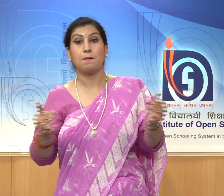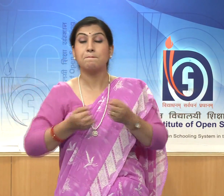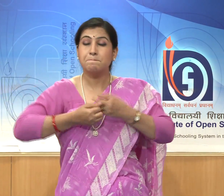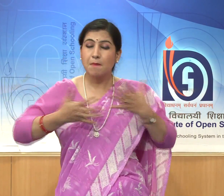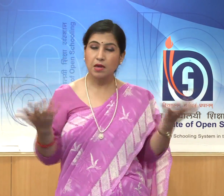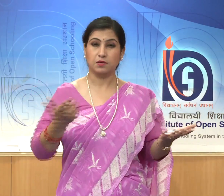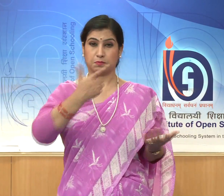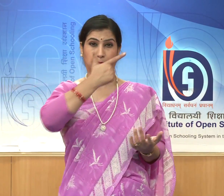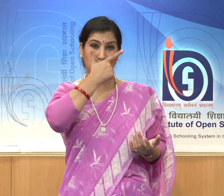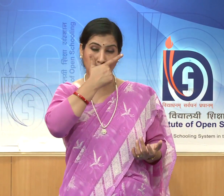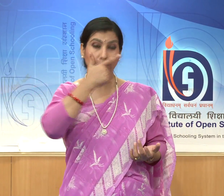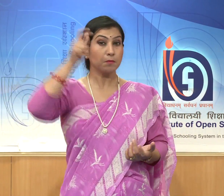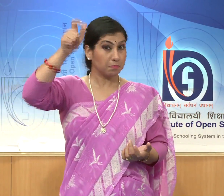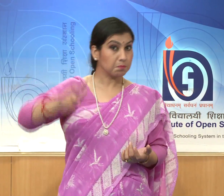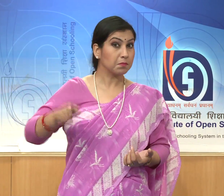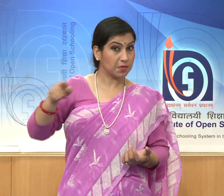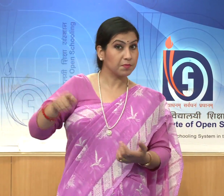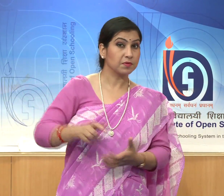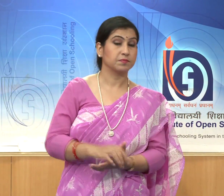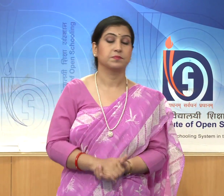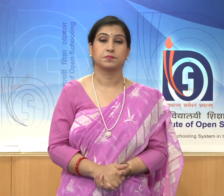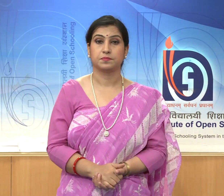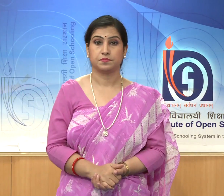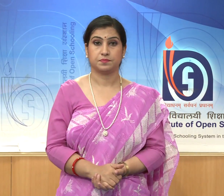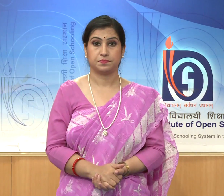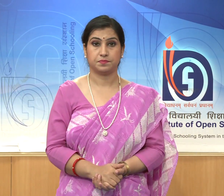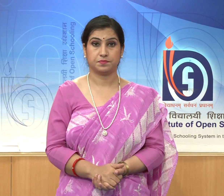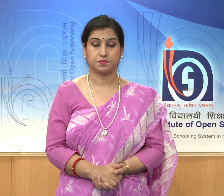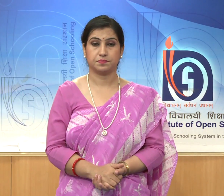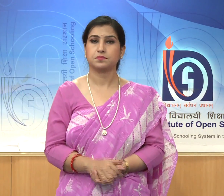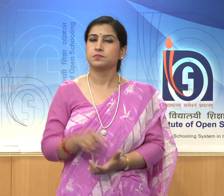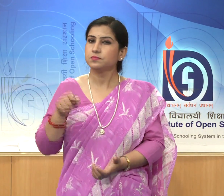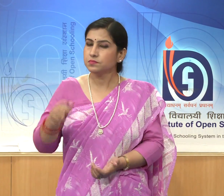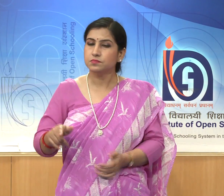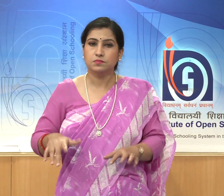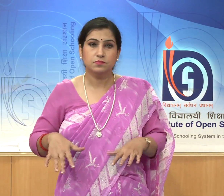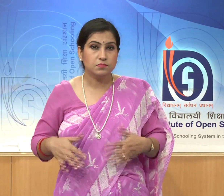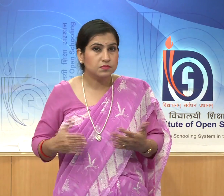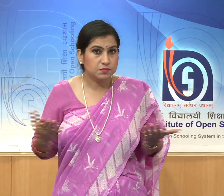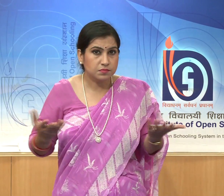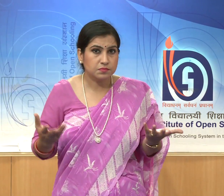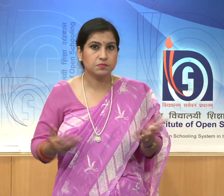Most of the Jain miniatures were done